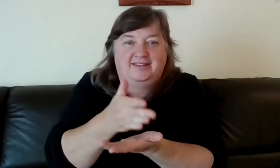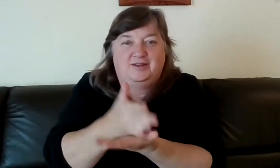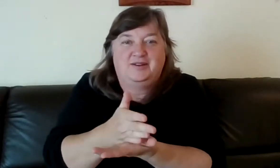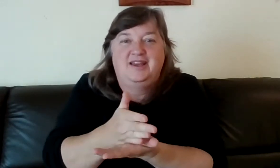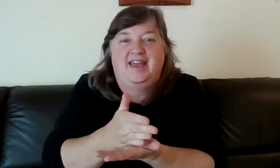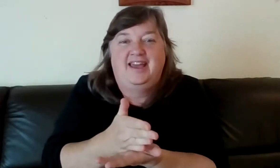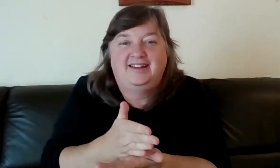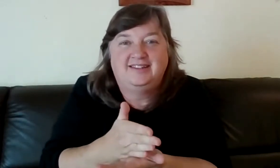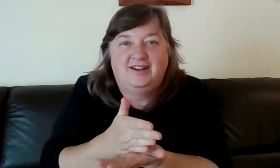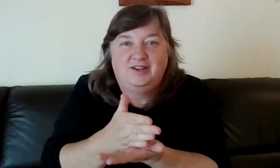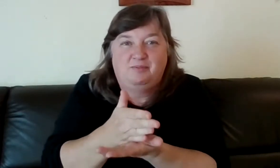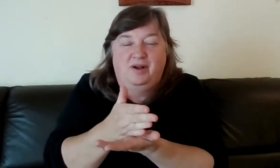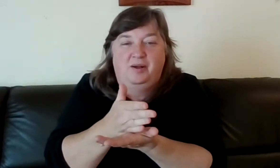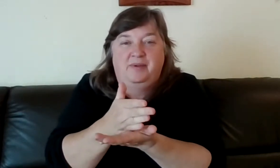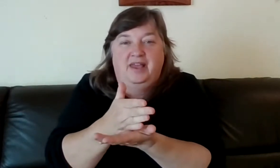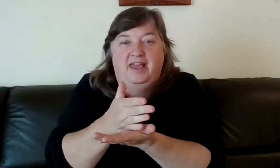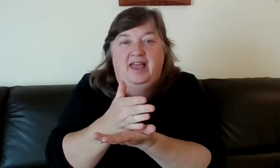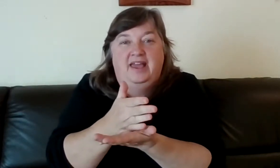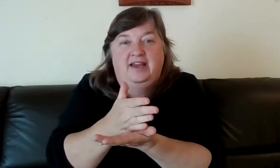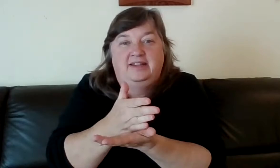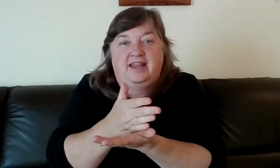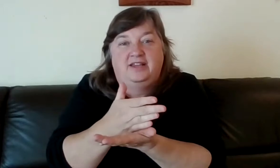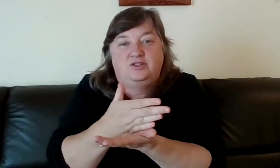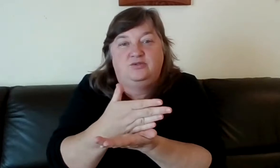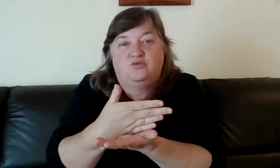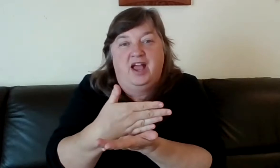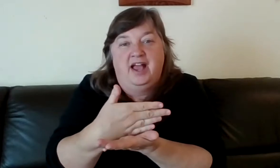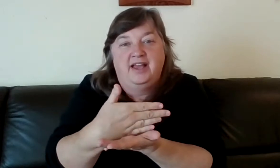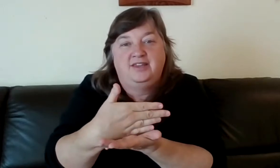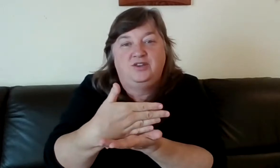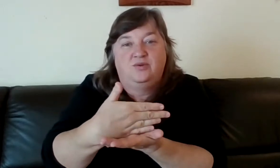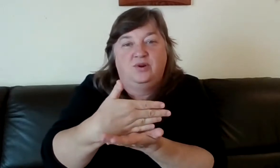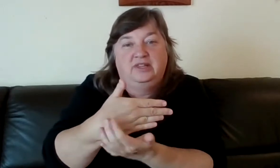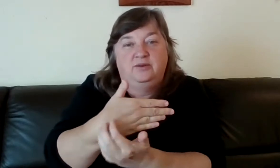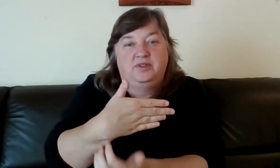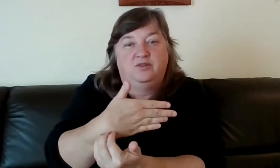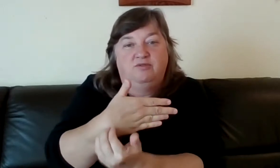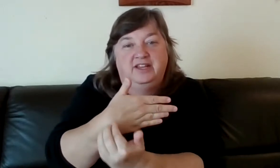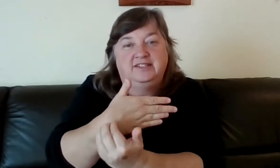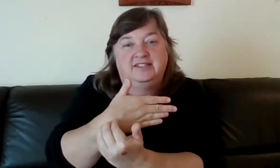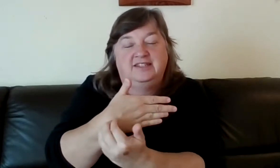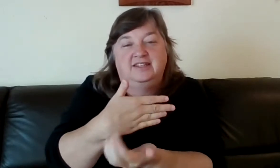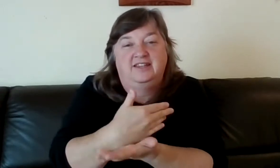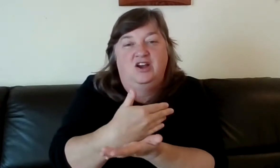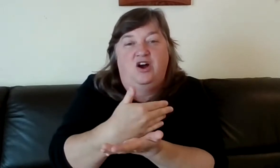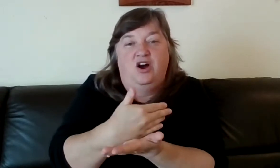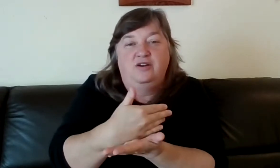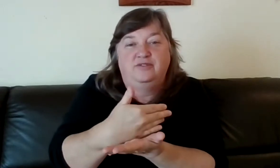your hand on your palm. And as you drag your lead with your wrist off of